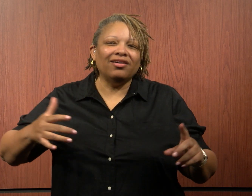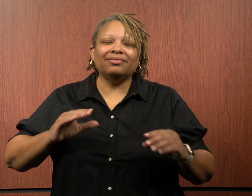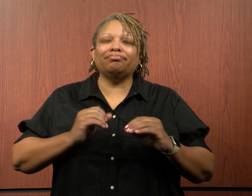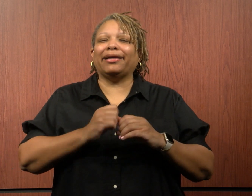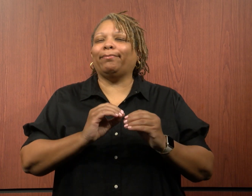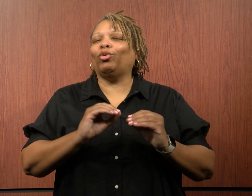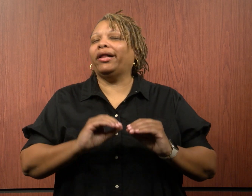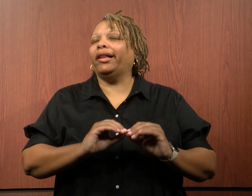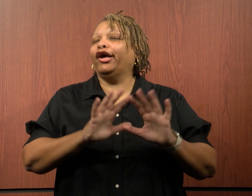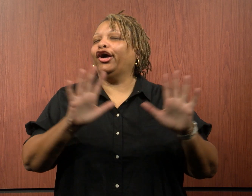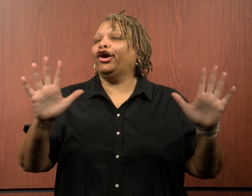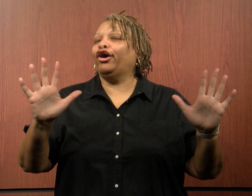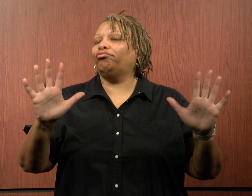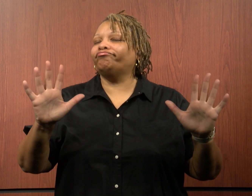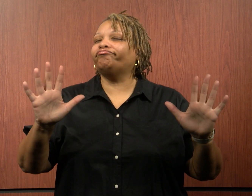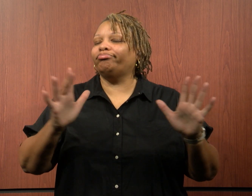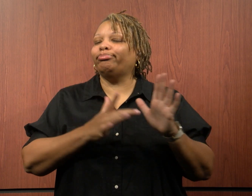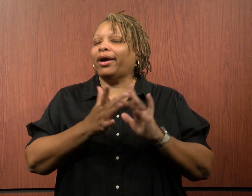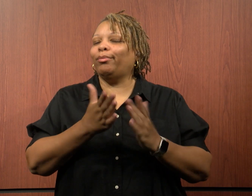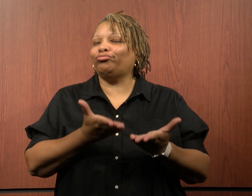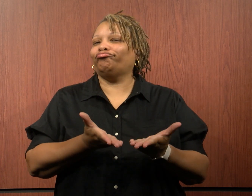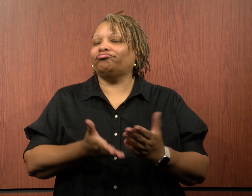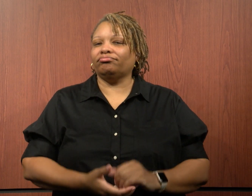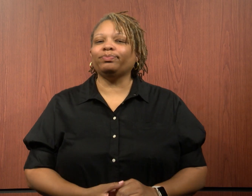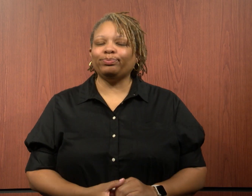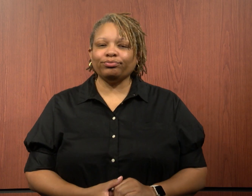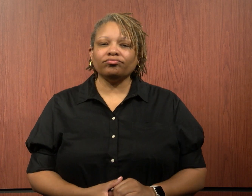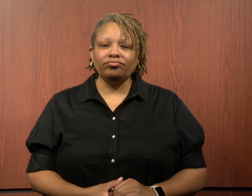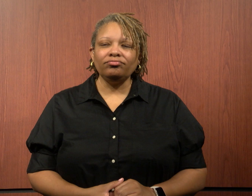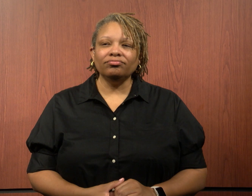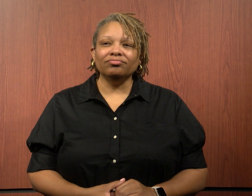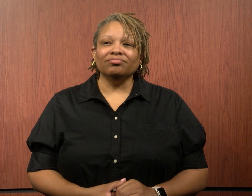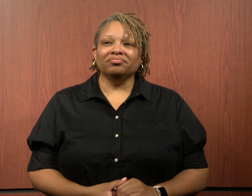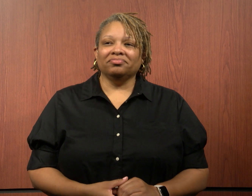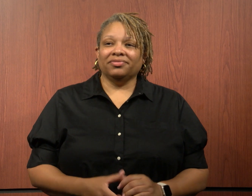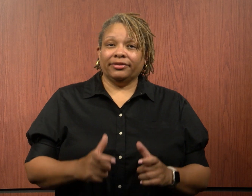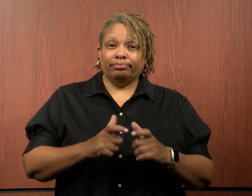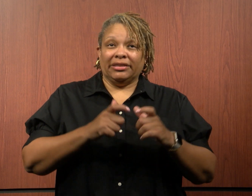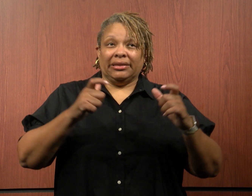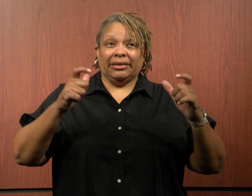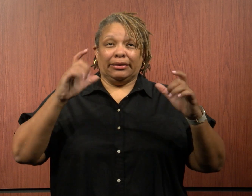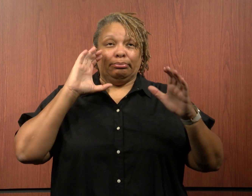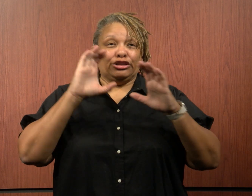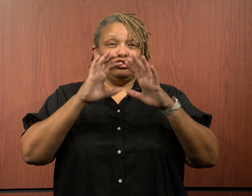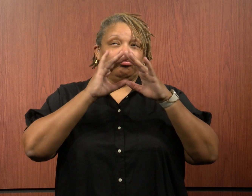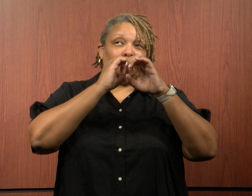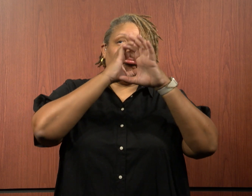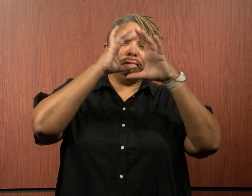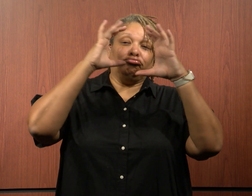into understandable, bite-sized chunks. All right, let's start with the big picture. The